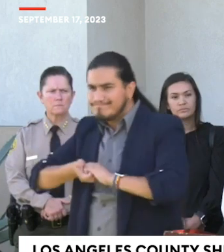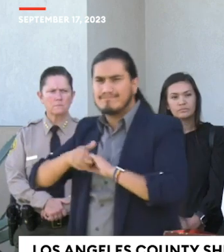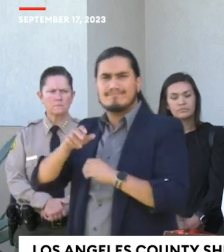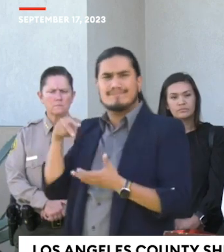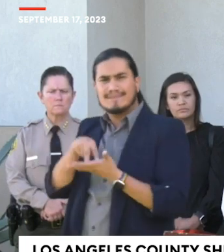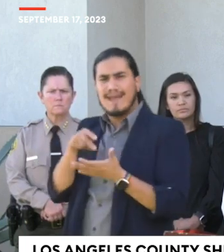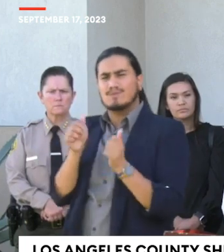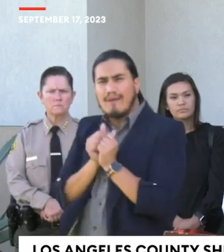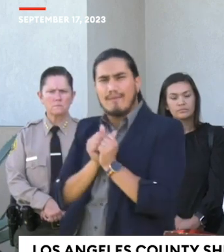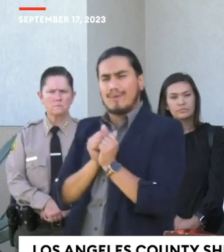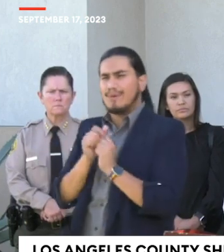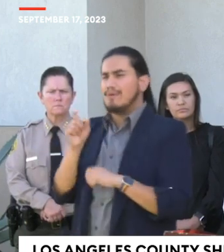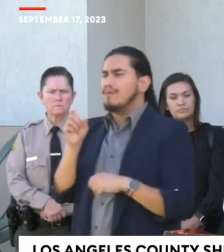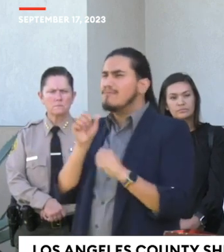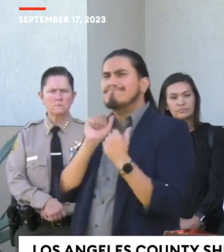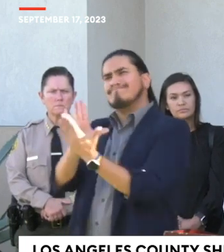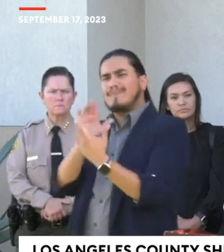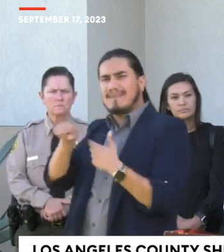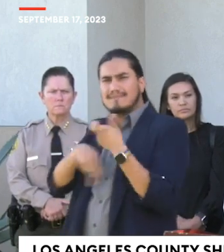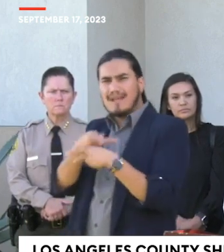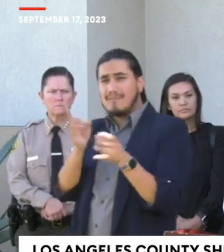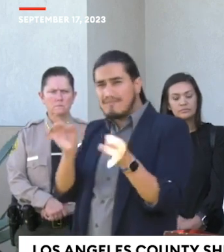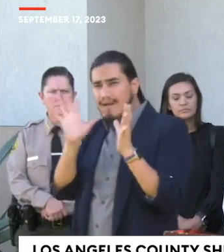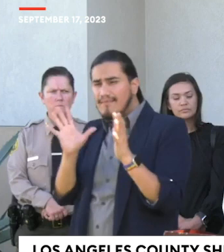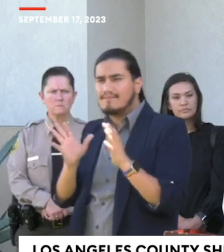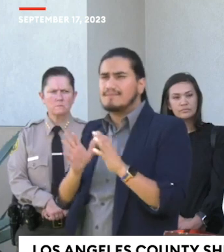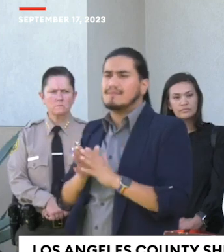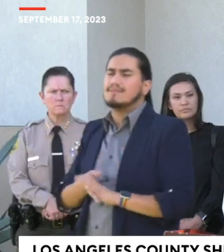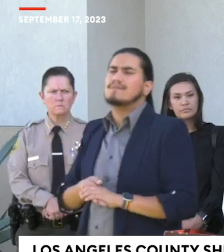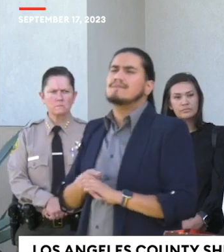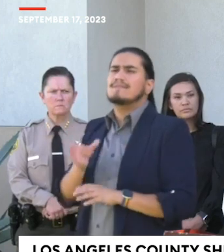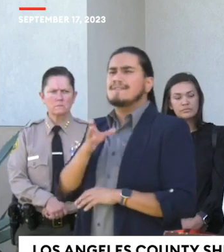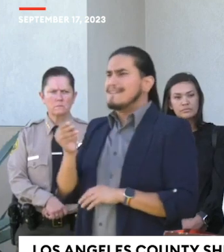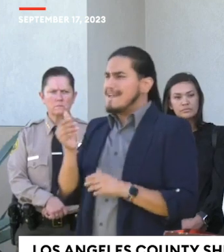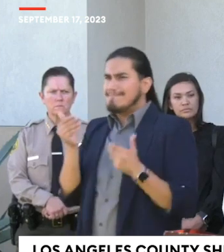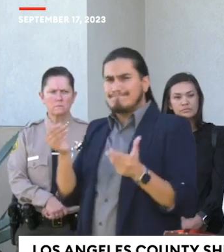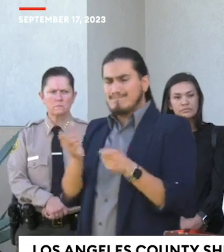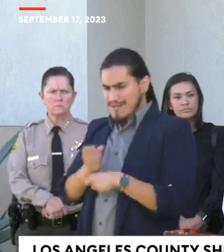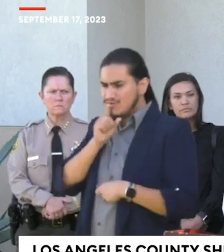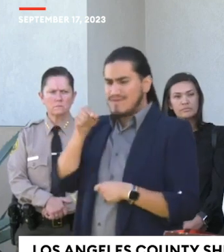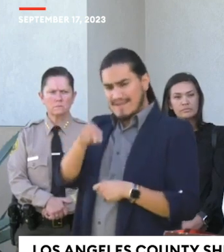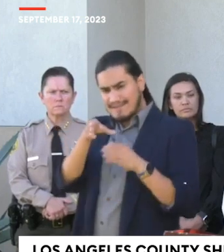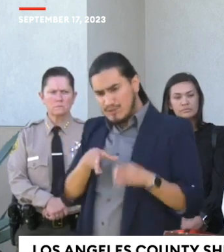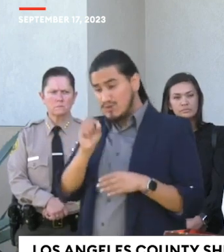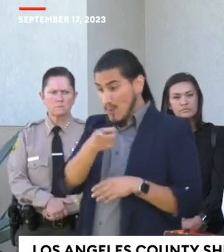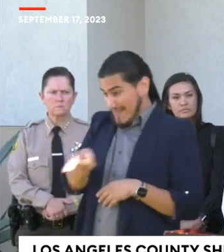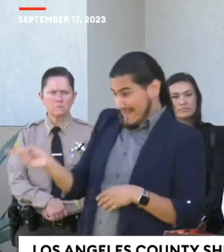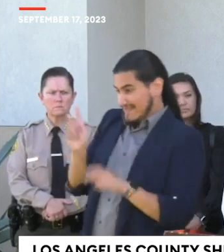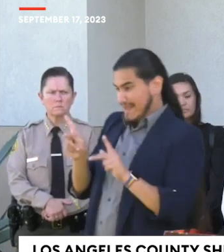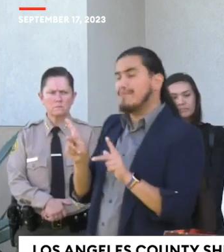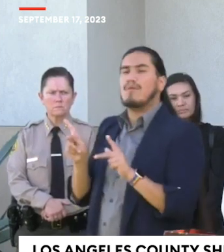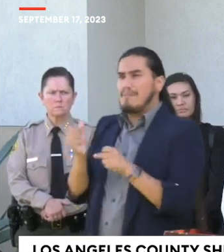need to stand against this type of violence. And let's get this or these individuals off the